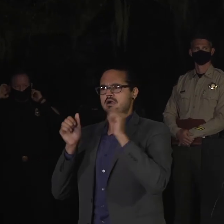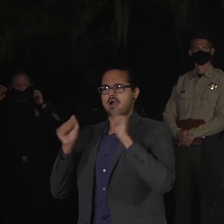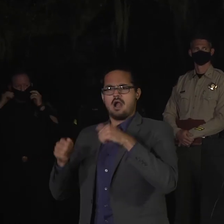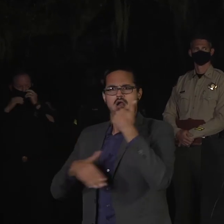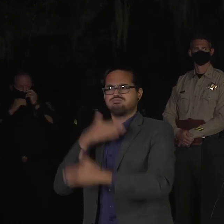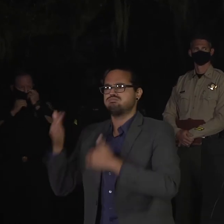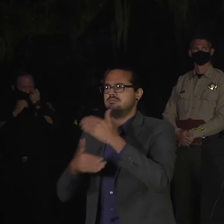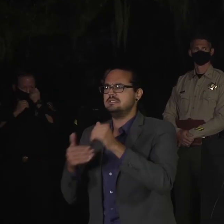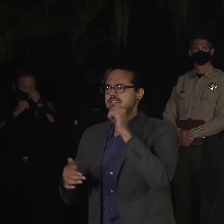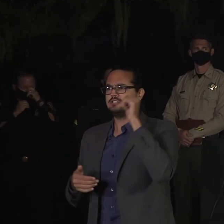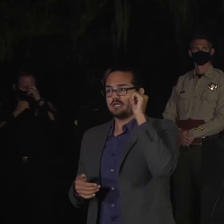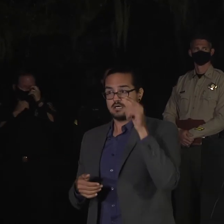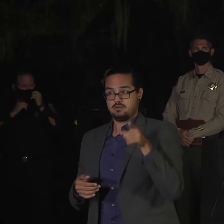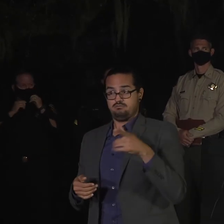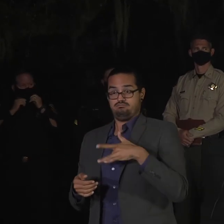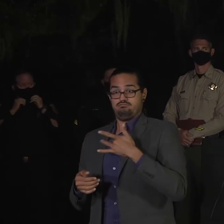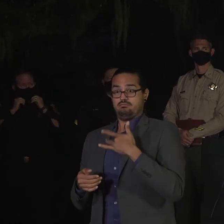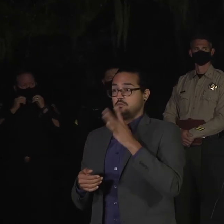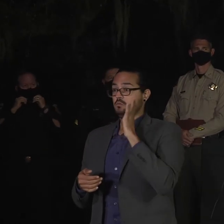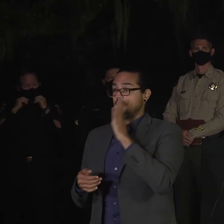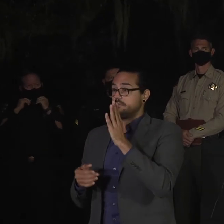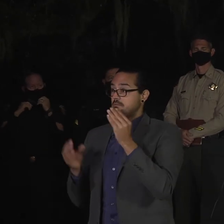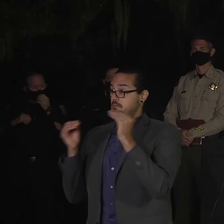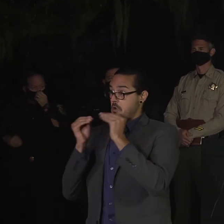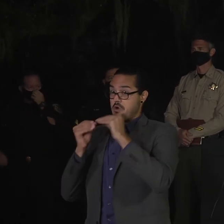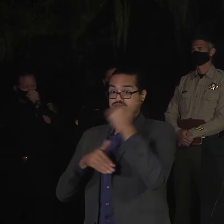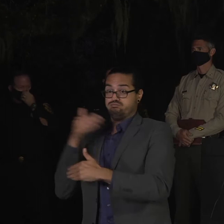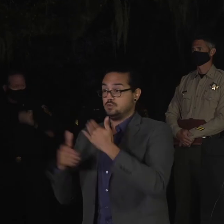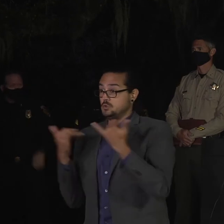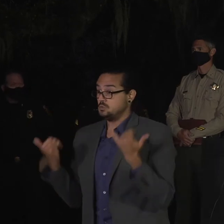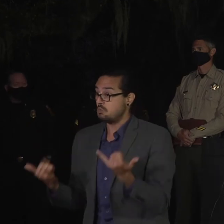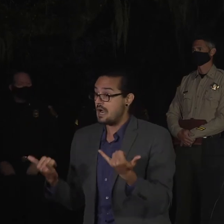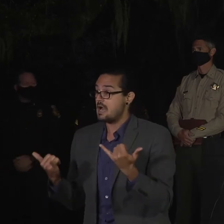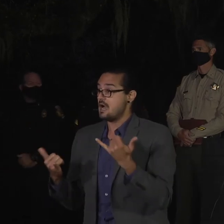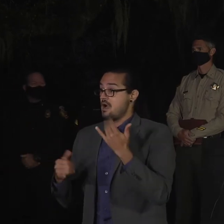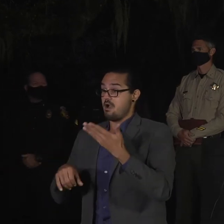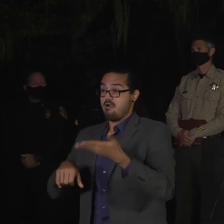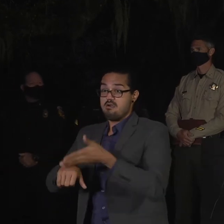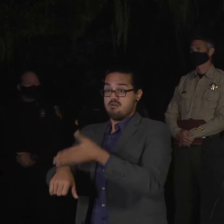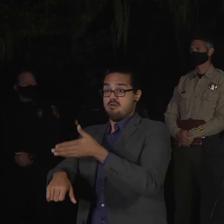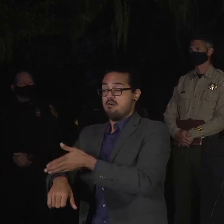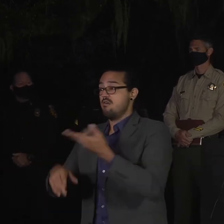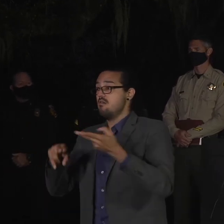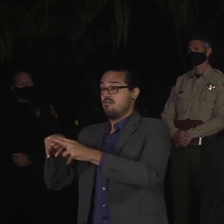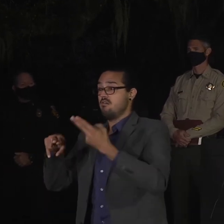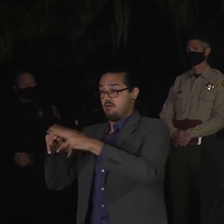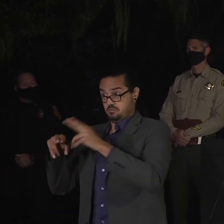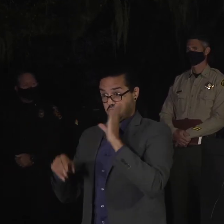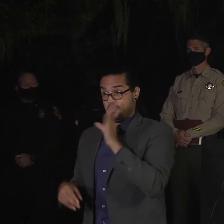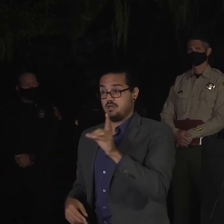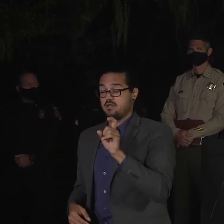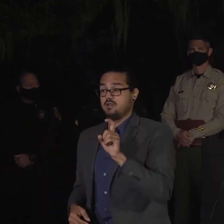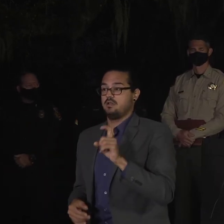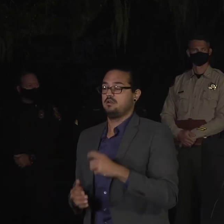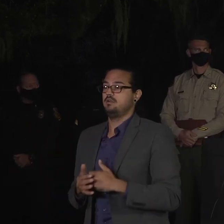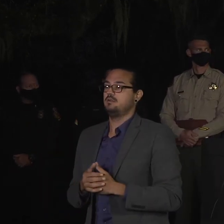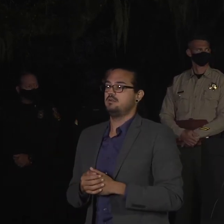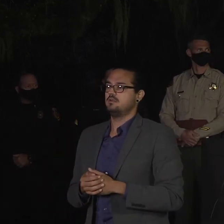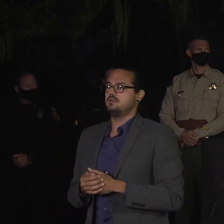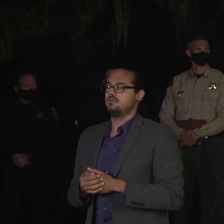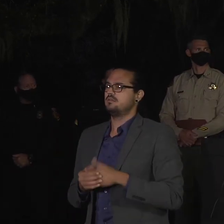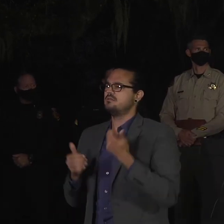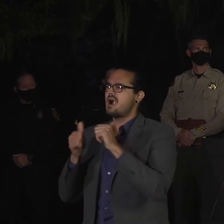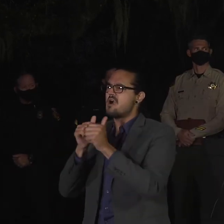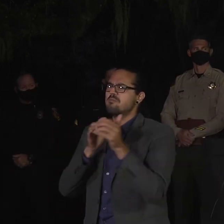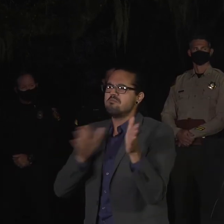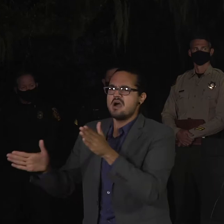mirror image today as far as weather? Yes, the question was how we were able to make such good progress yesterday and how we might be able to do that today. So, Chief Brunton.